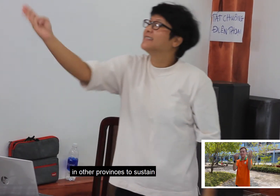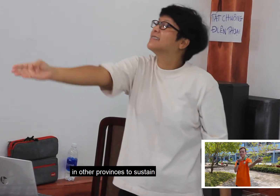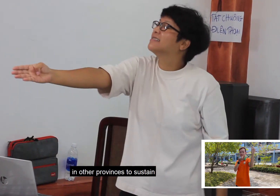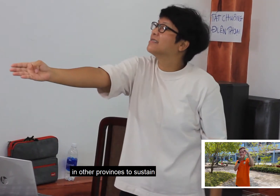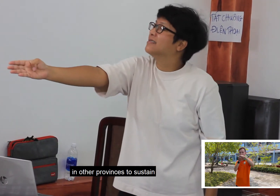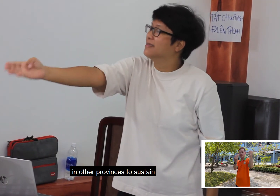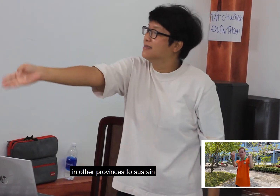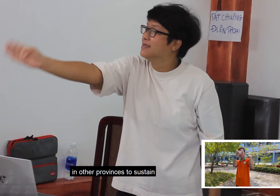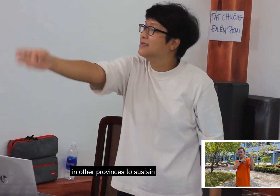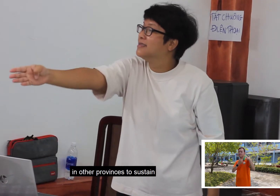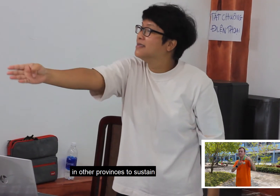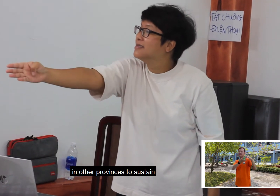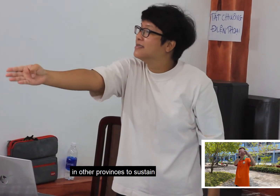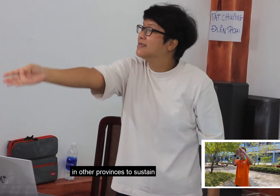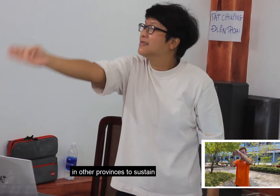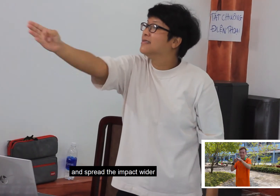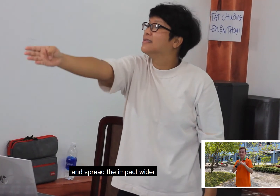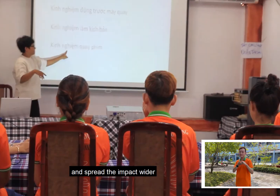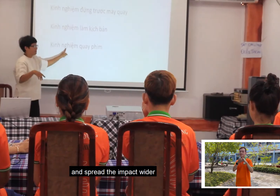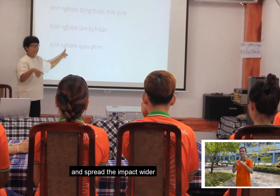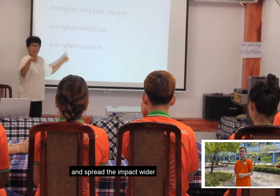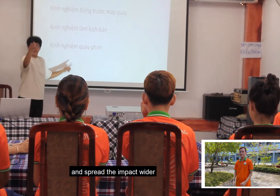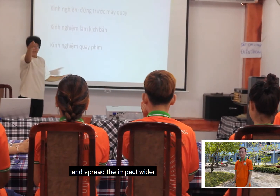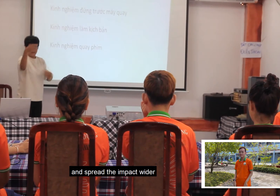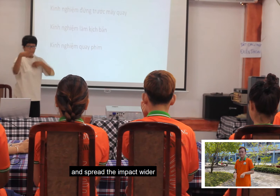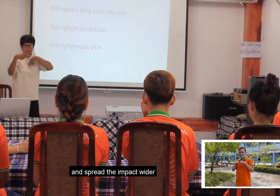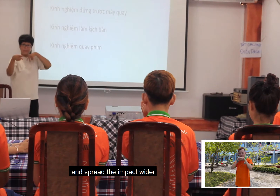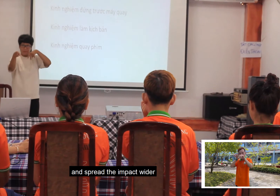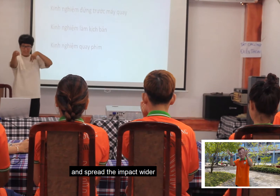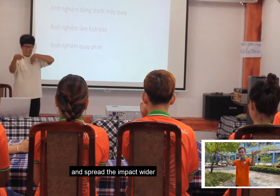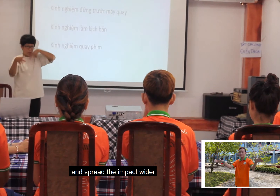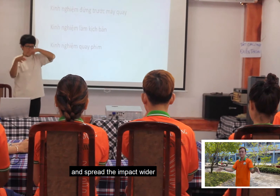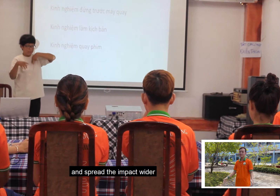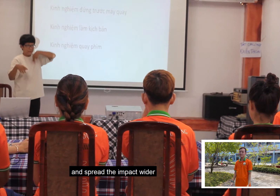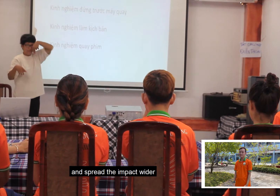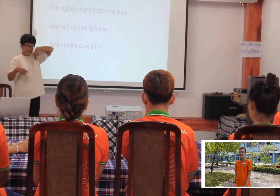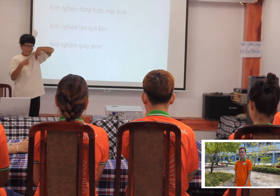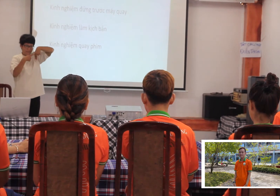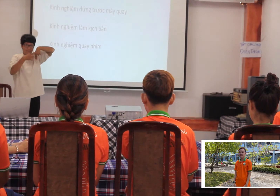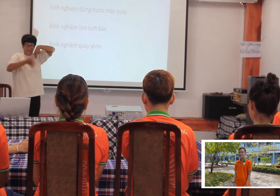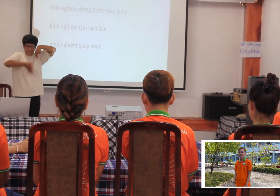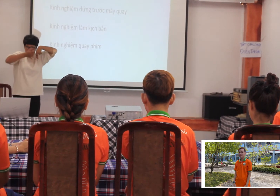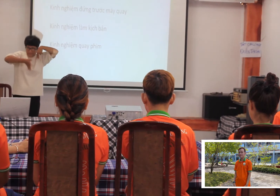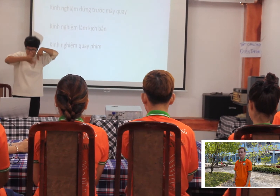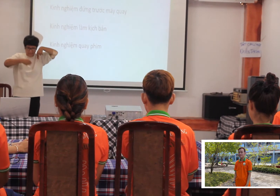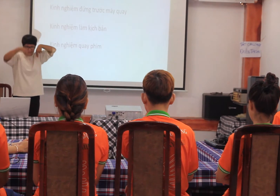in other provinces to sustain and spread the impact wider.